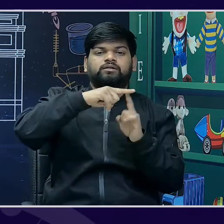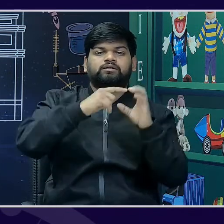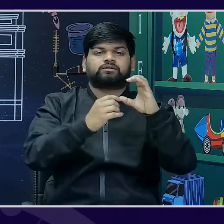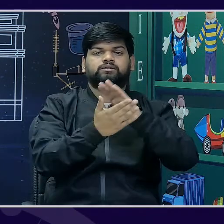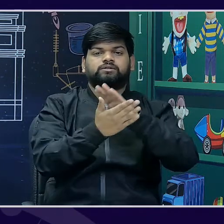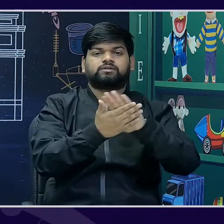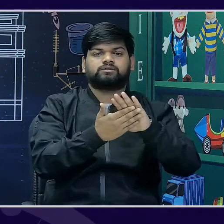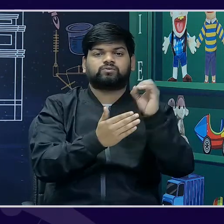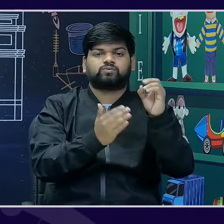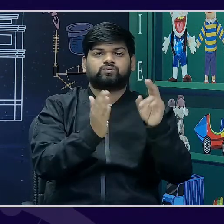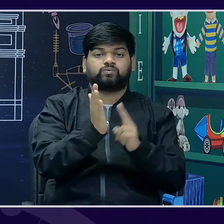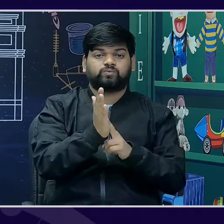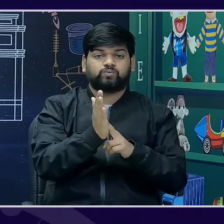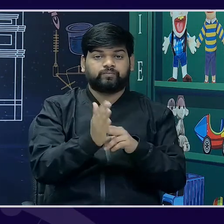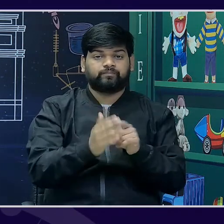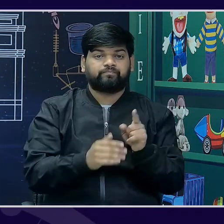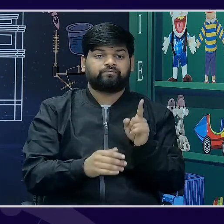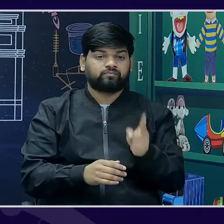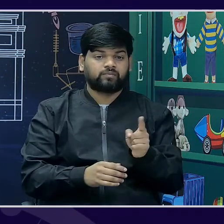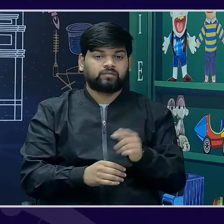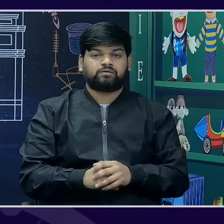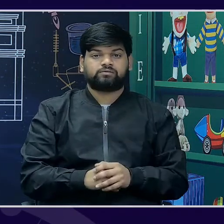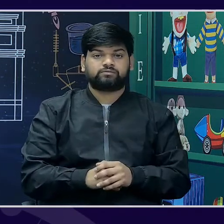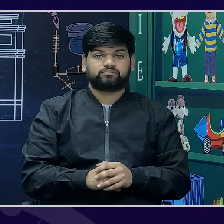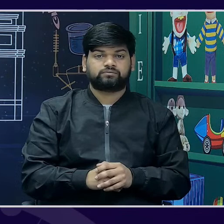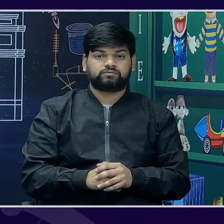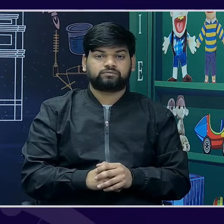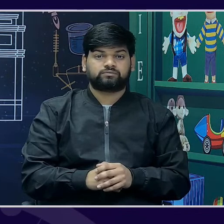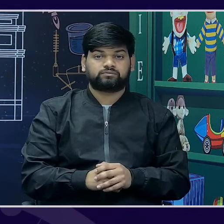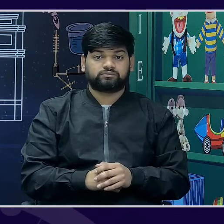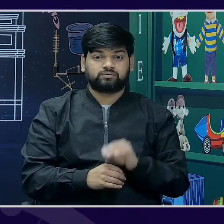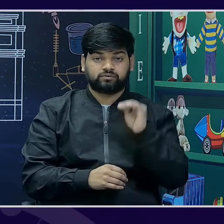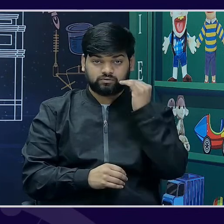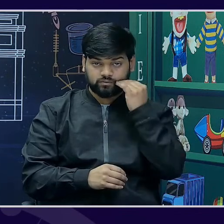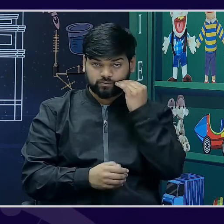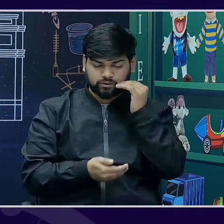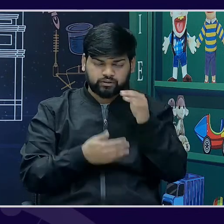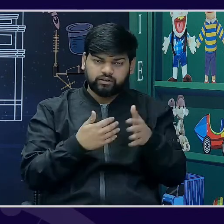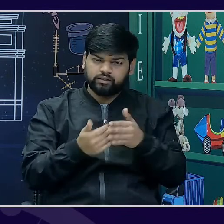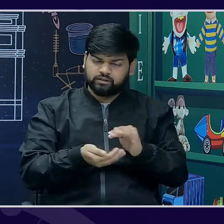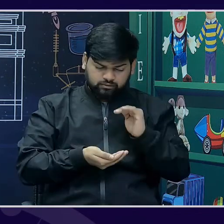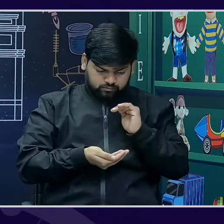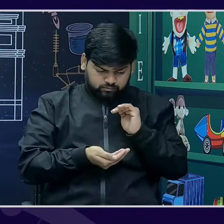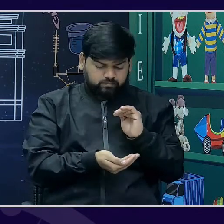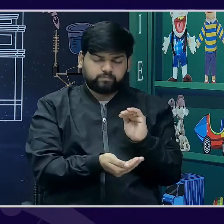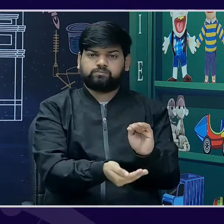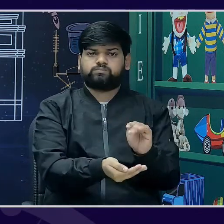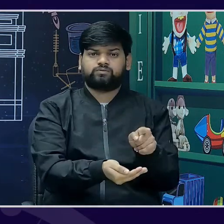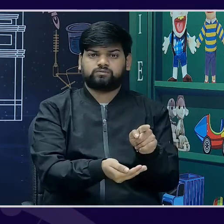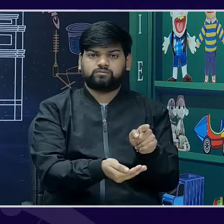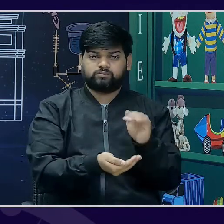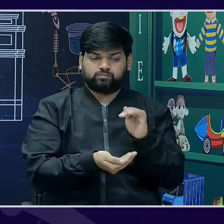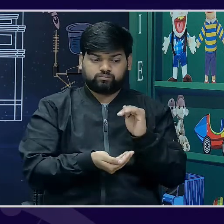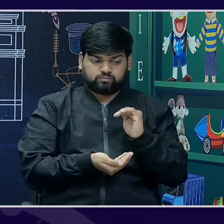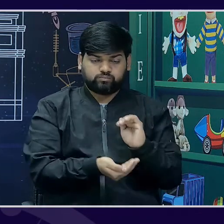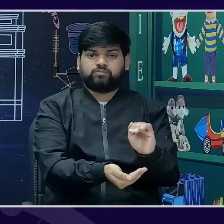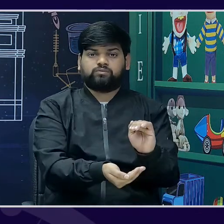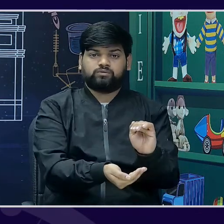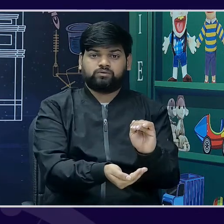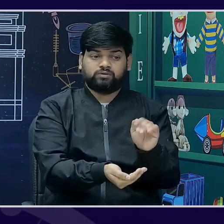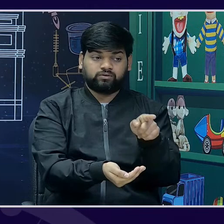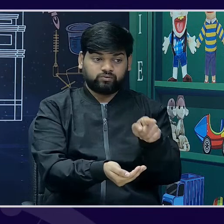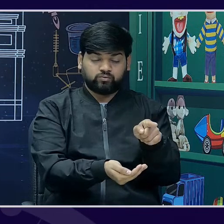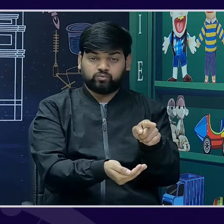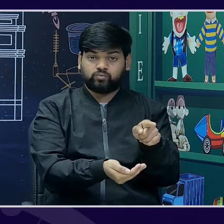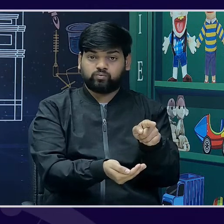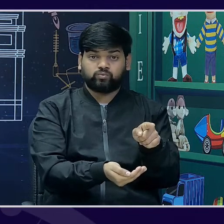for hearing, not listening. The baby will start hearing sounds around people talking, but not